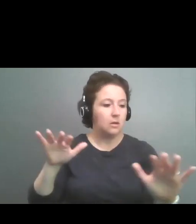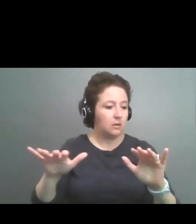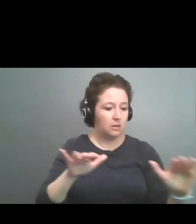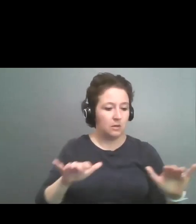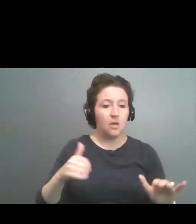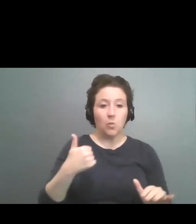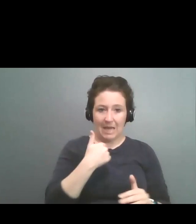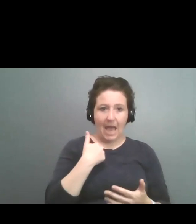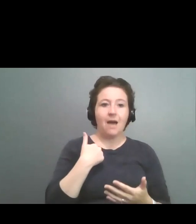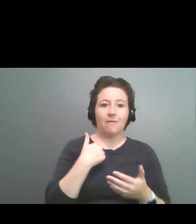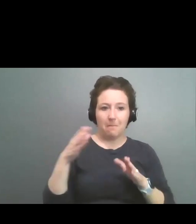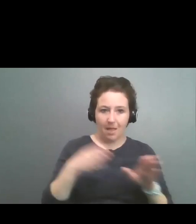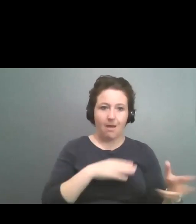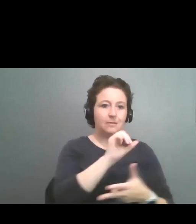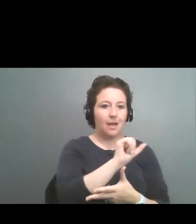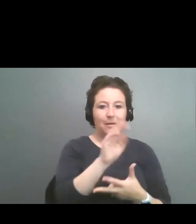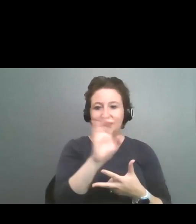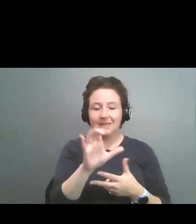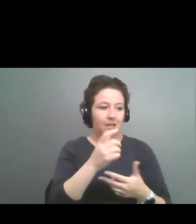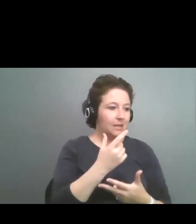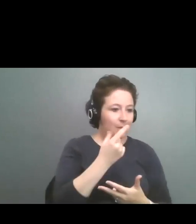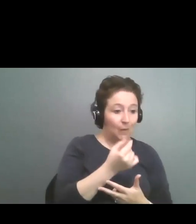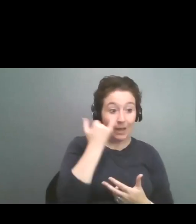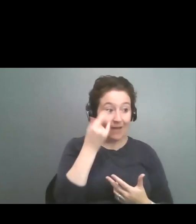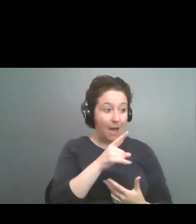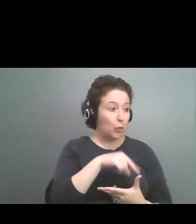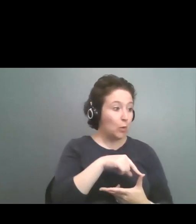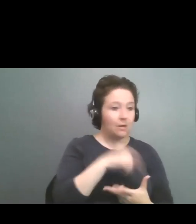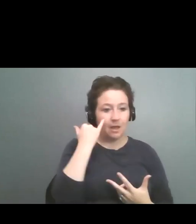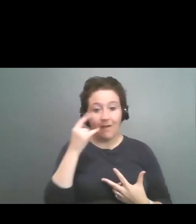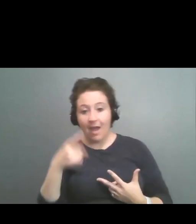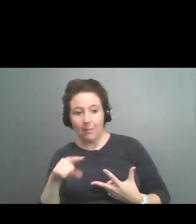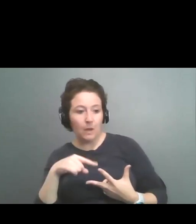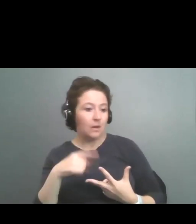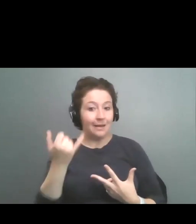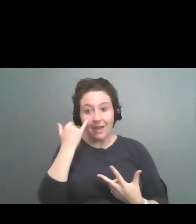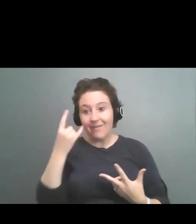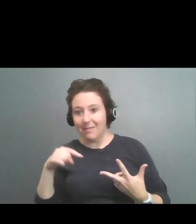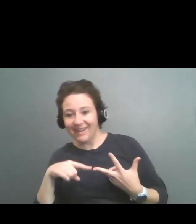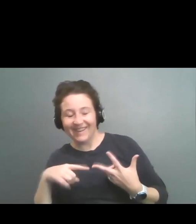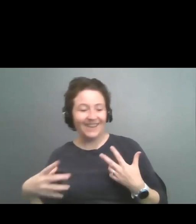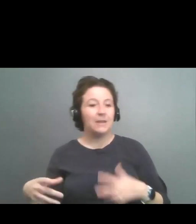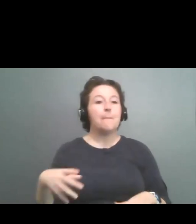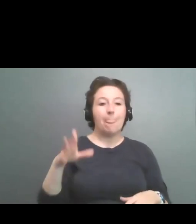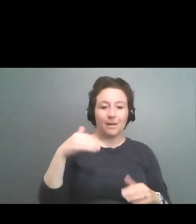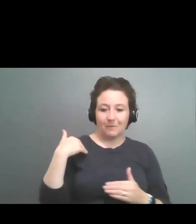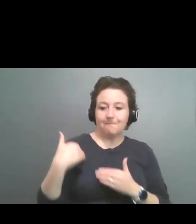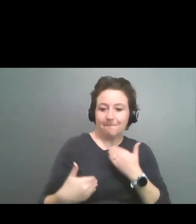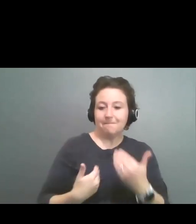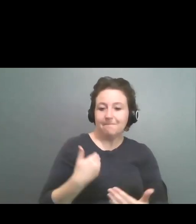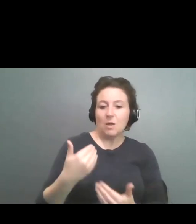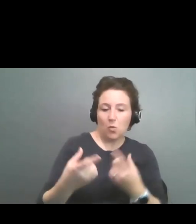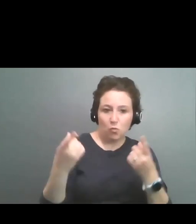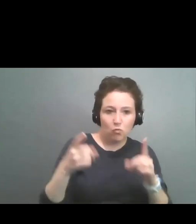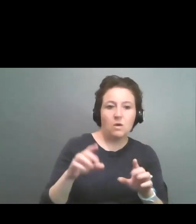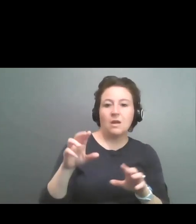B plan, and a C plan in place, just to make sure that we have everything. And as we move into October, we'll have a better idea of where we're really sitting